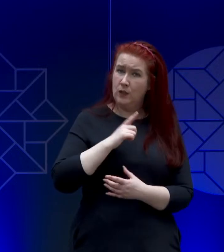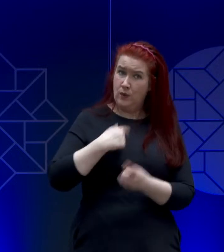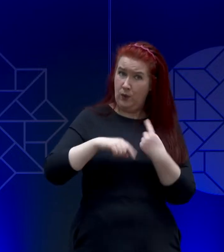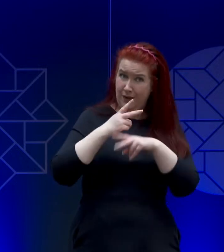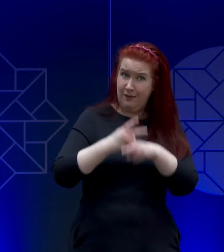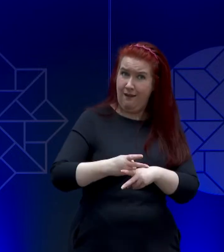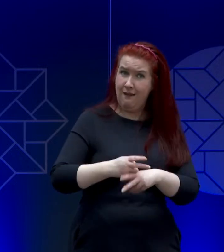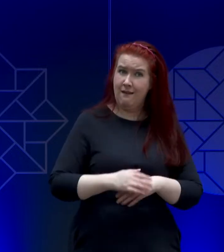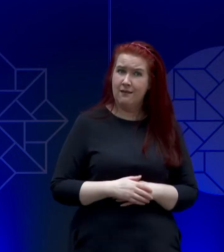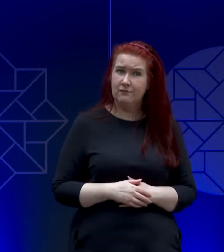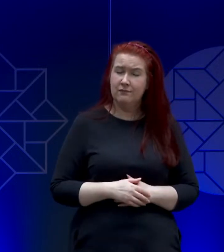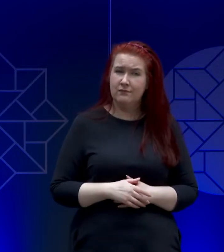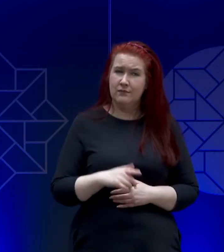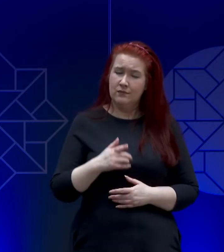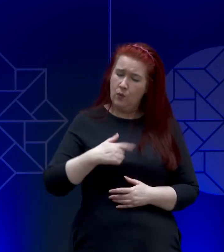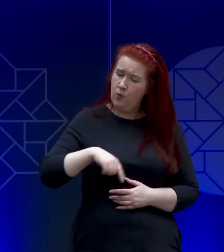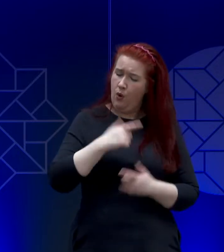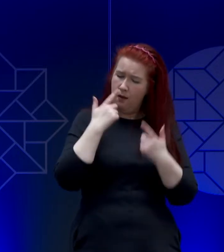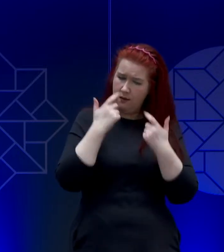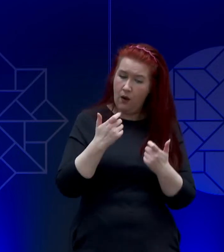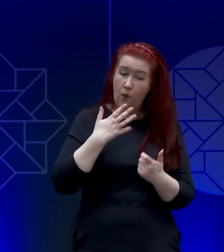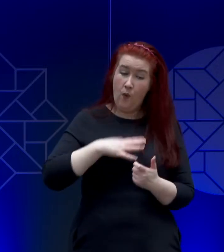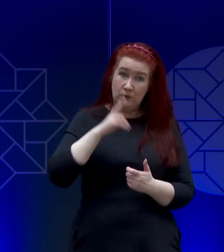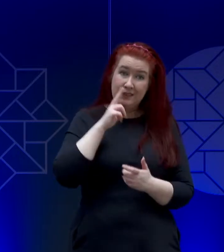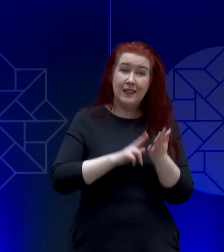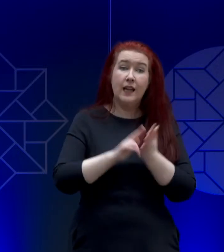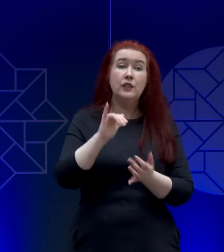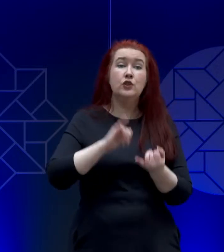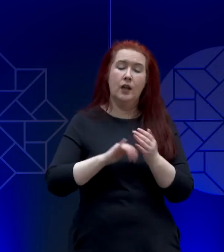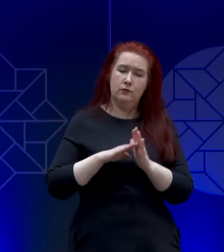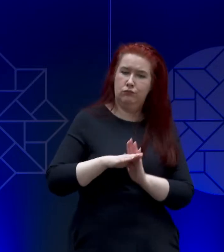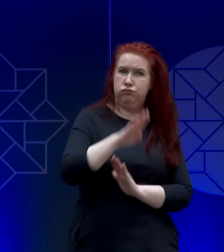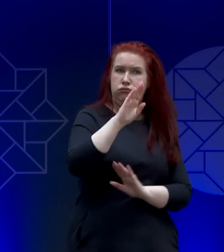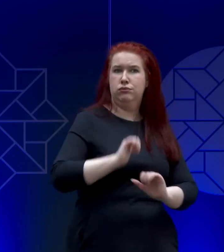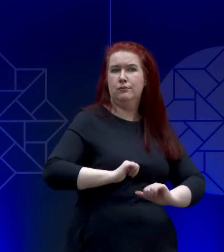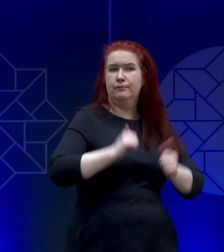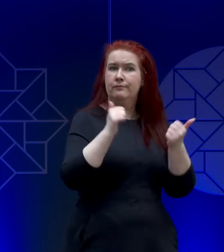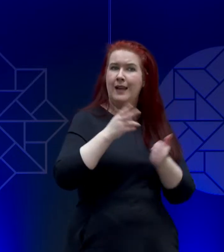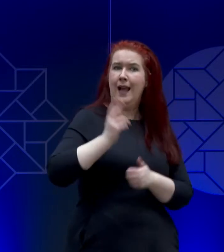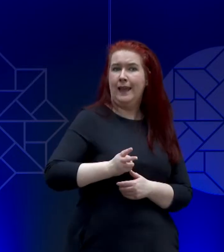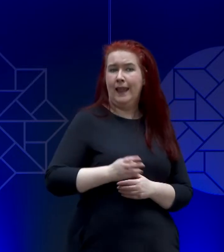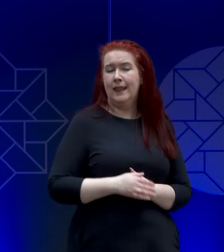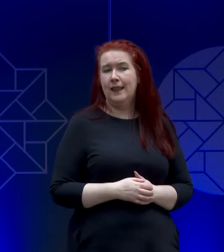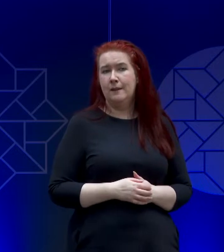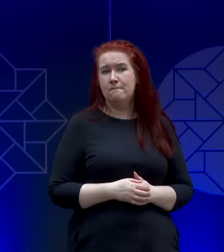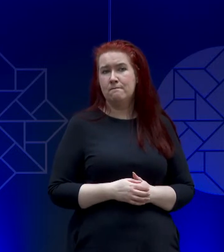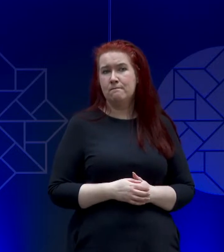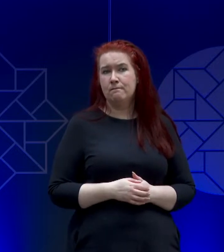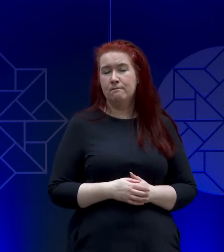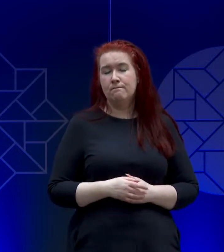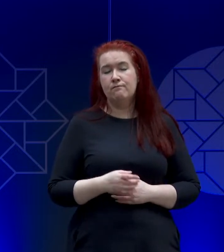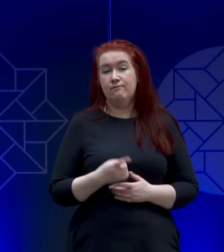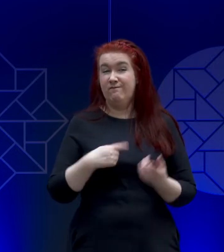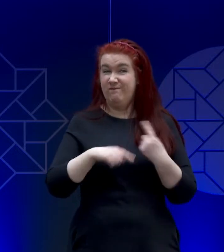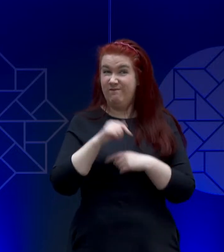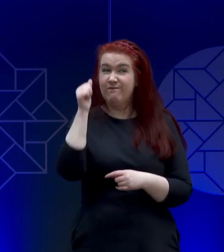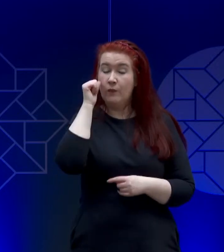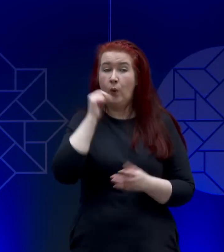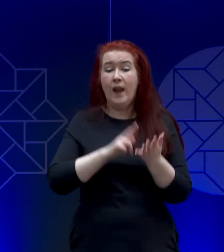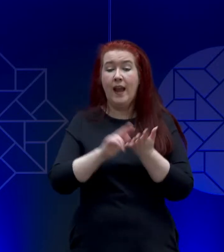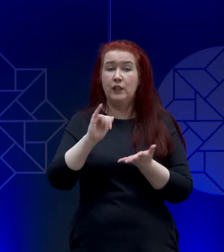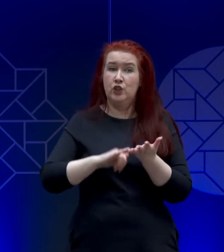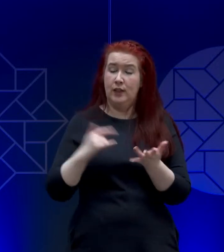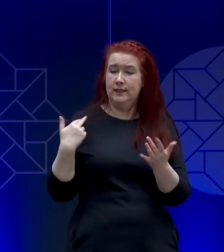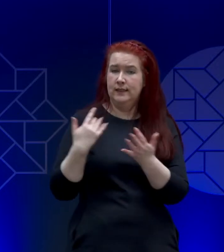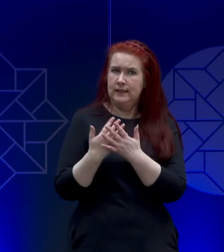much. That's why we all want to see it thriving once again. We all know the tremendous pressures our